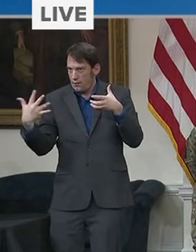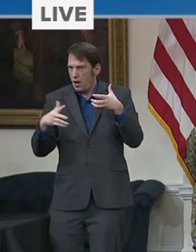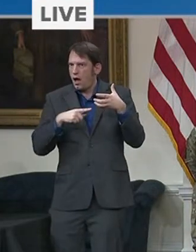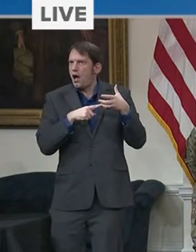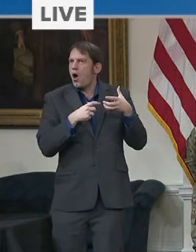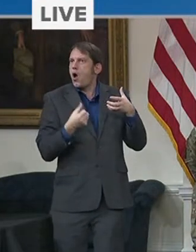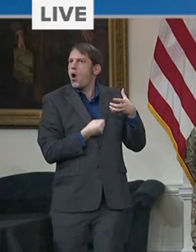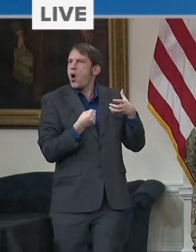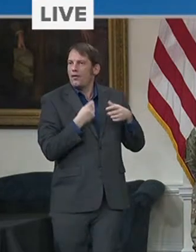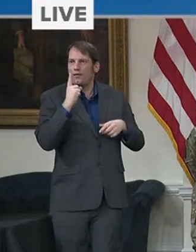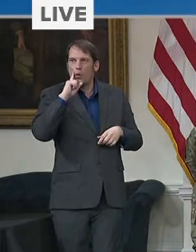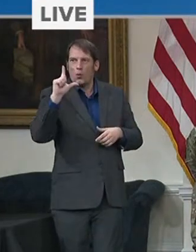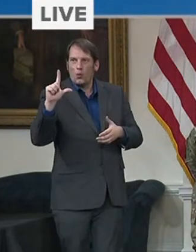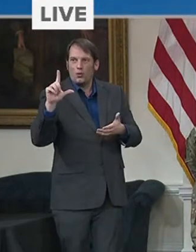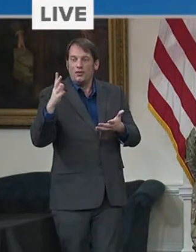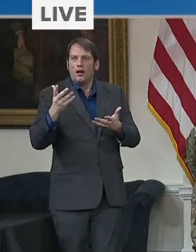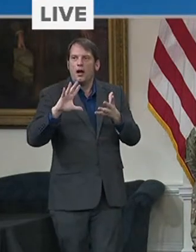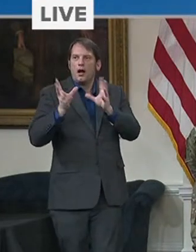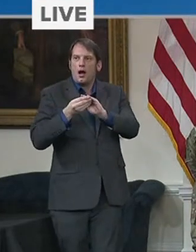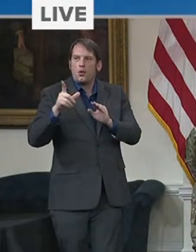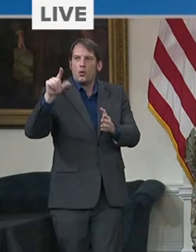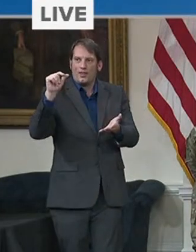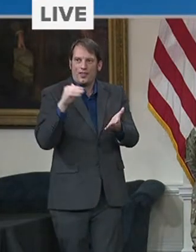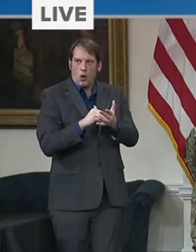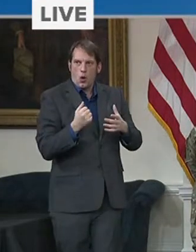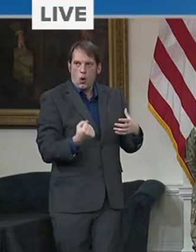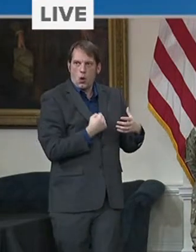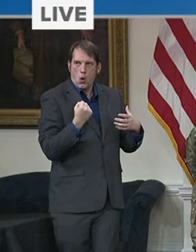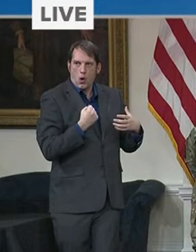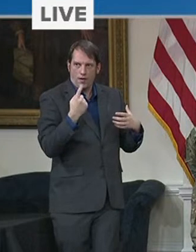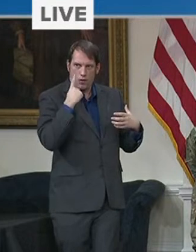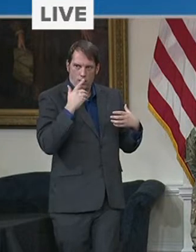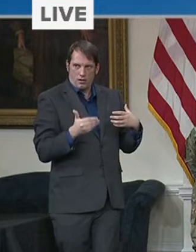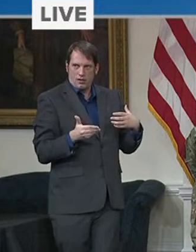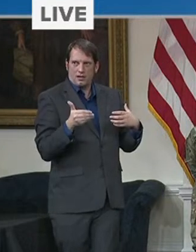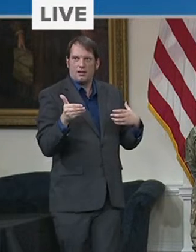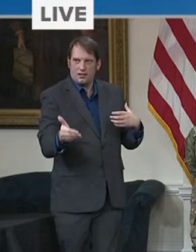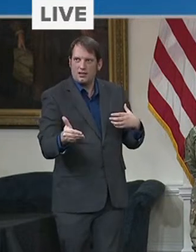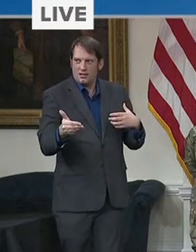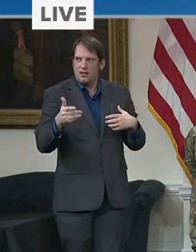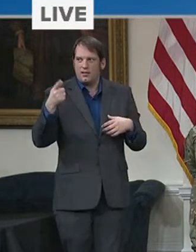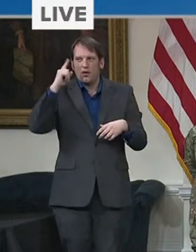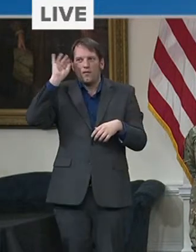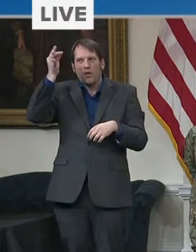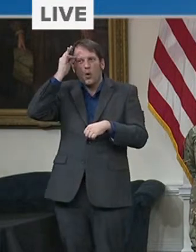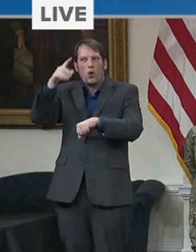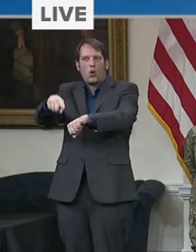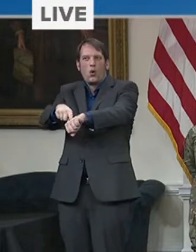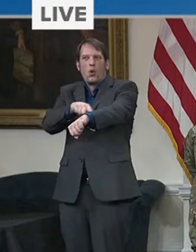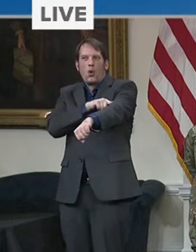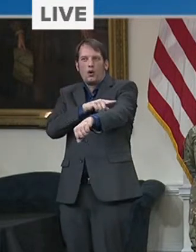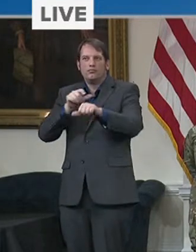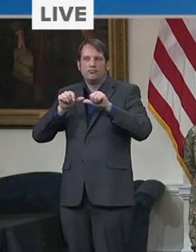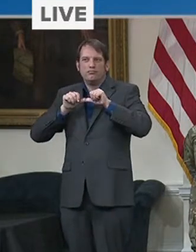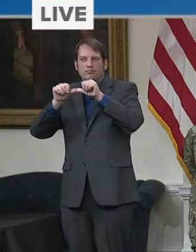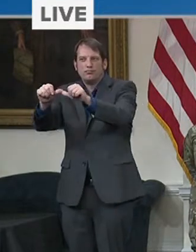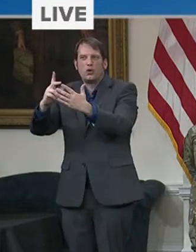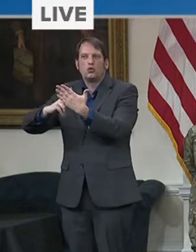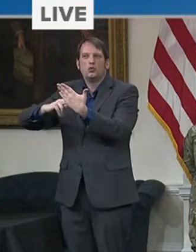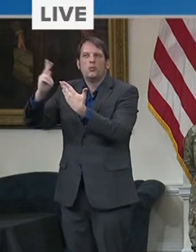weekly allocated doses for this federal long-term care program, which leaves